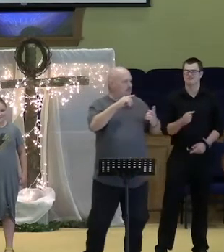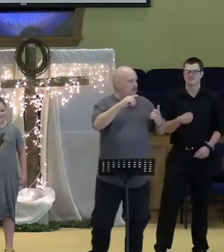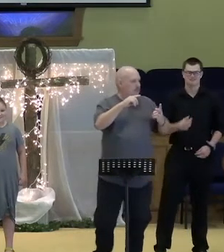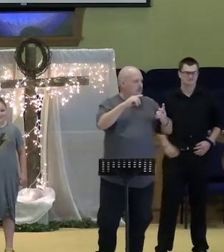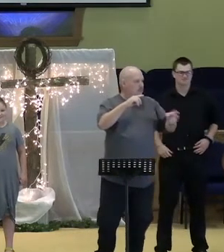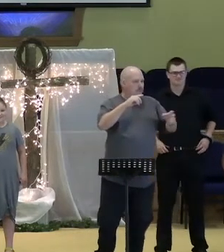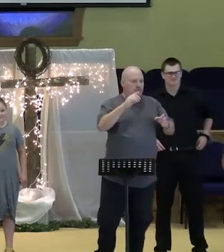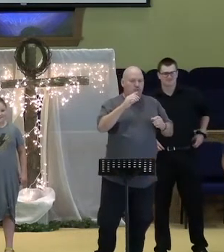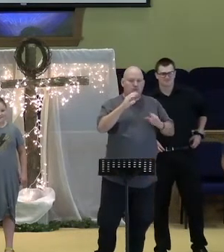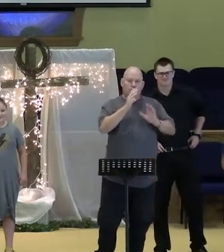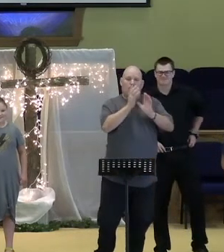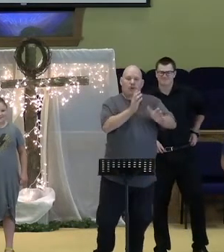adult. And